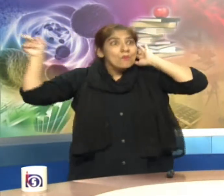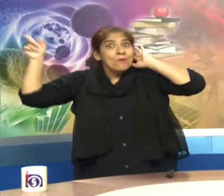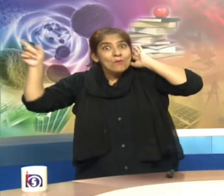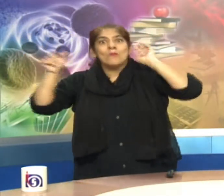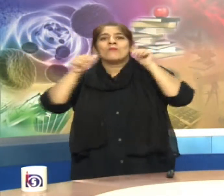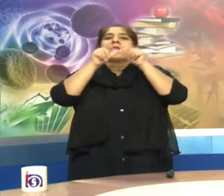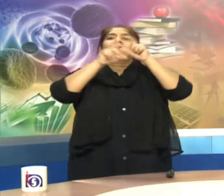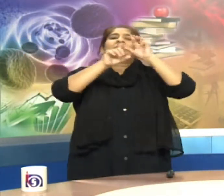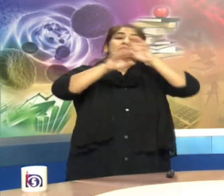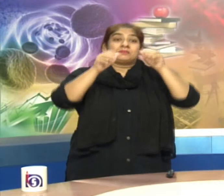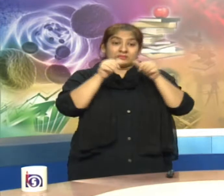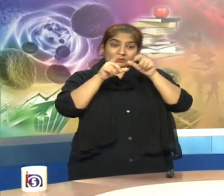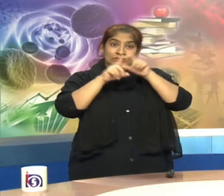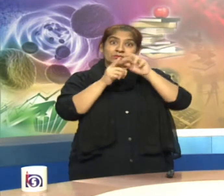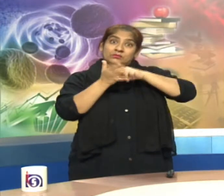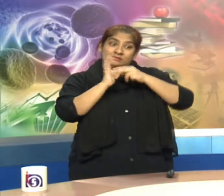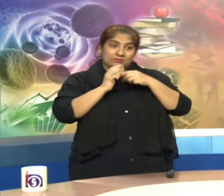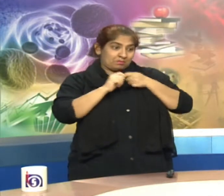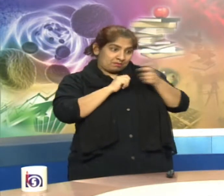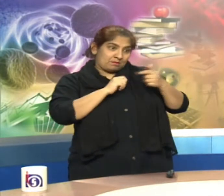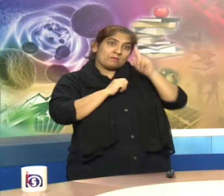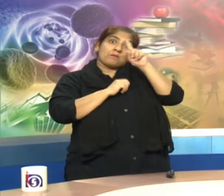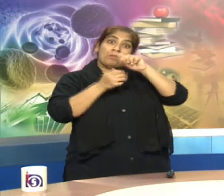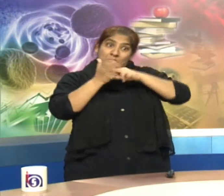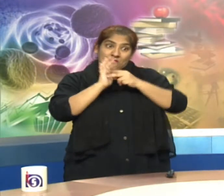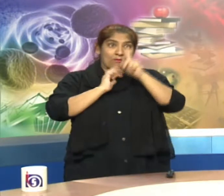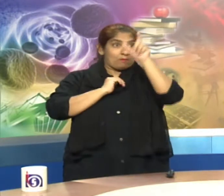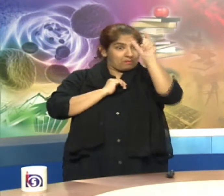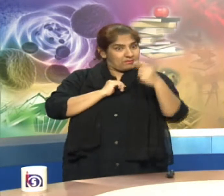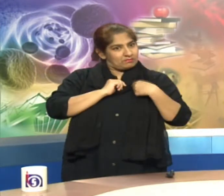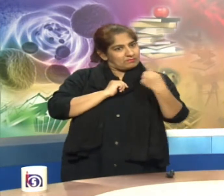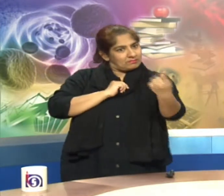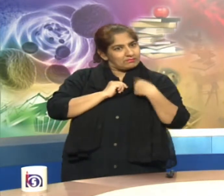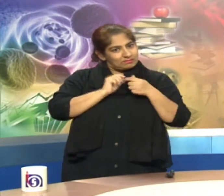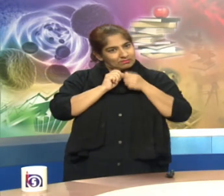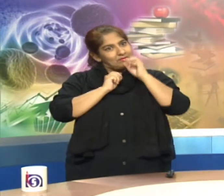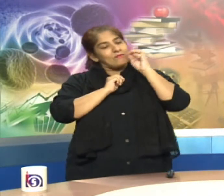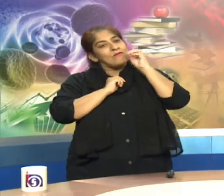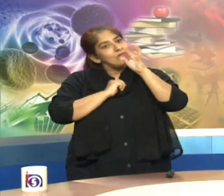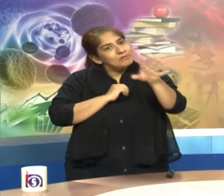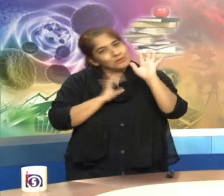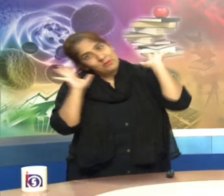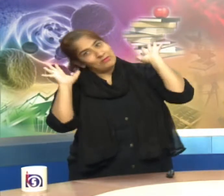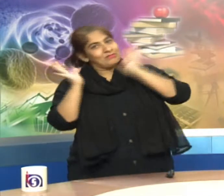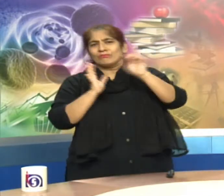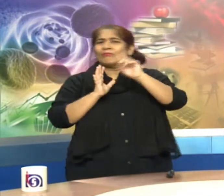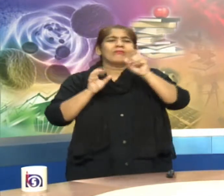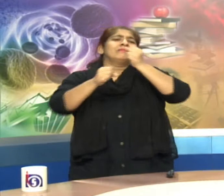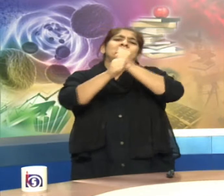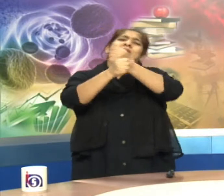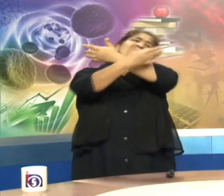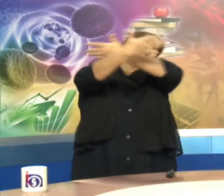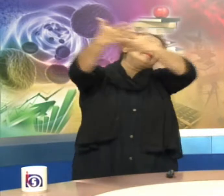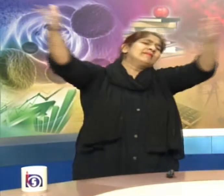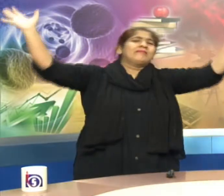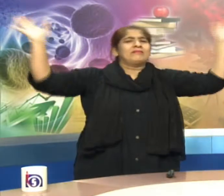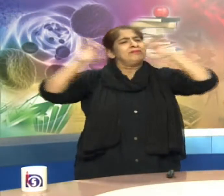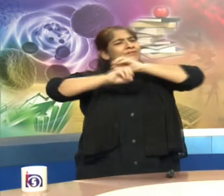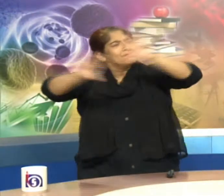advertising is a non-personal message. It means it's not my personal information which I am conveying. It is